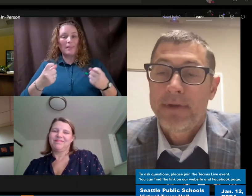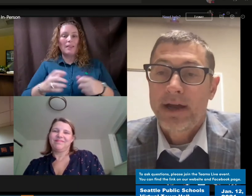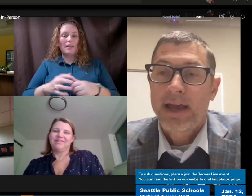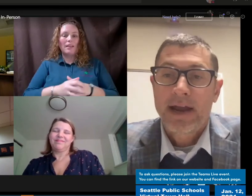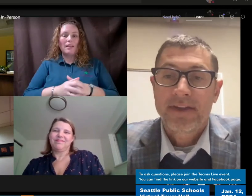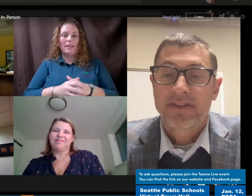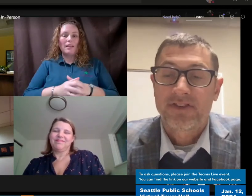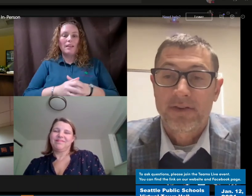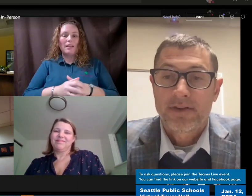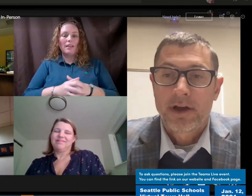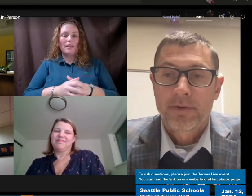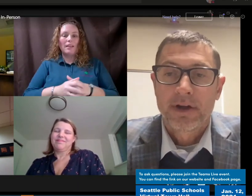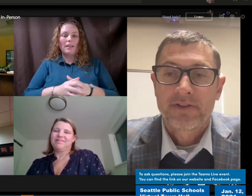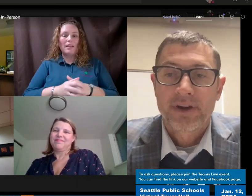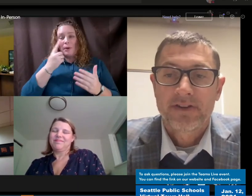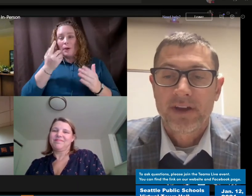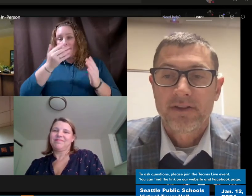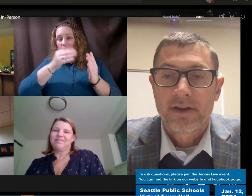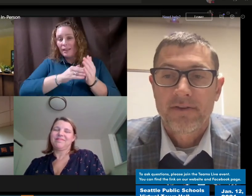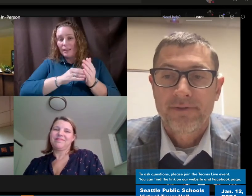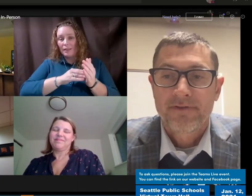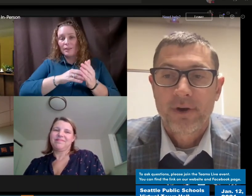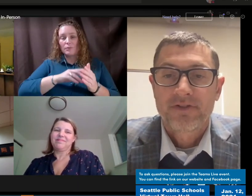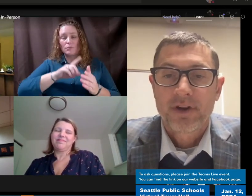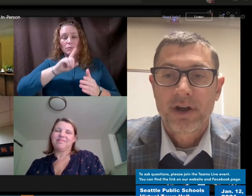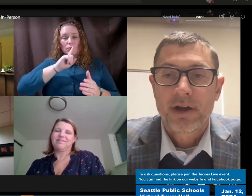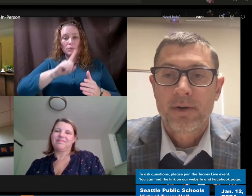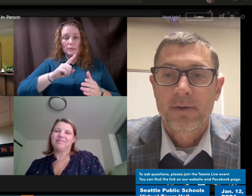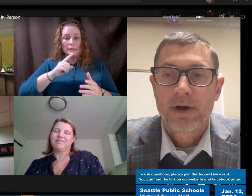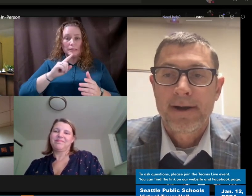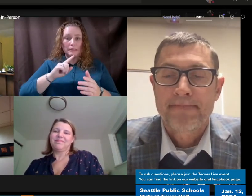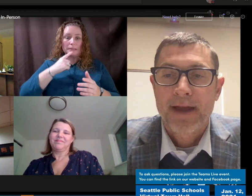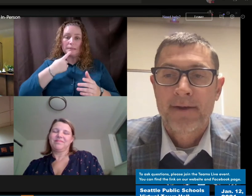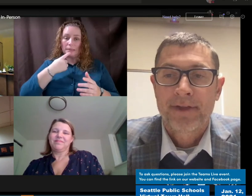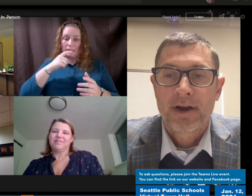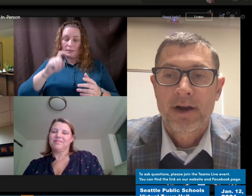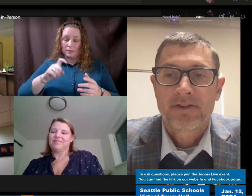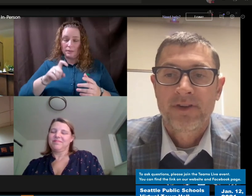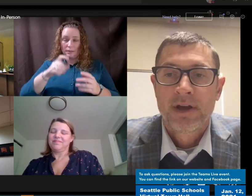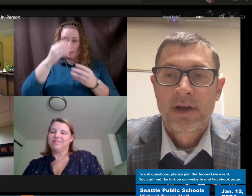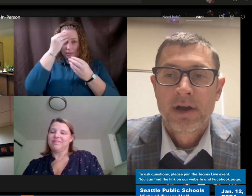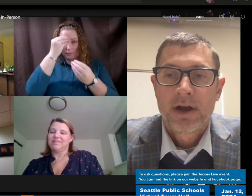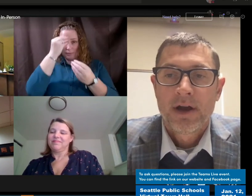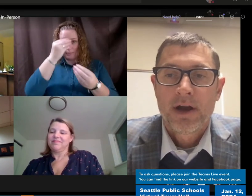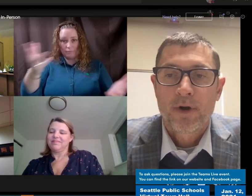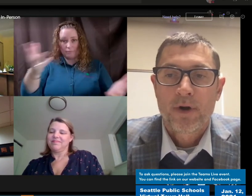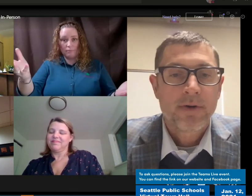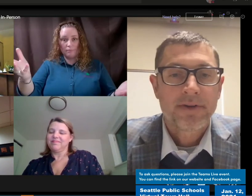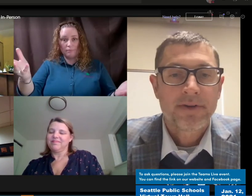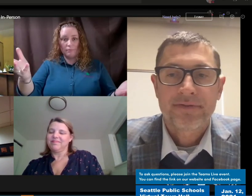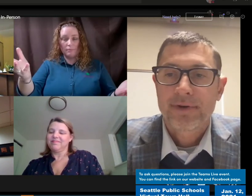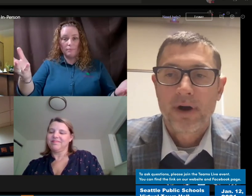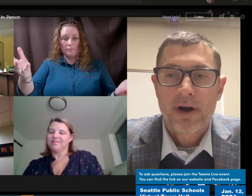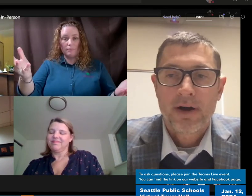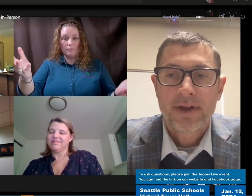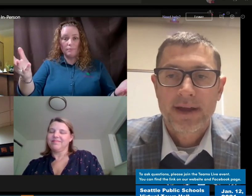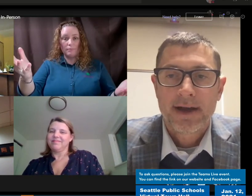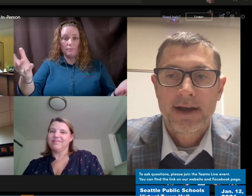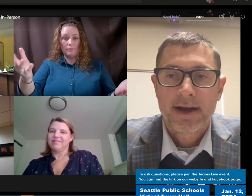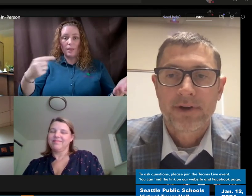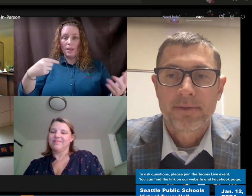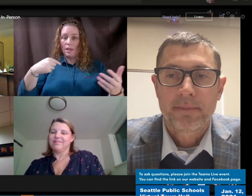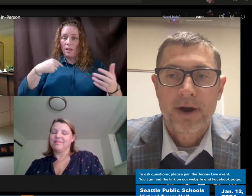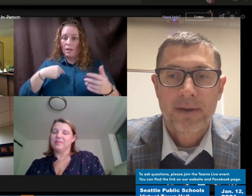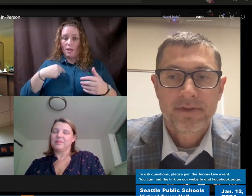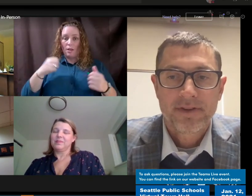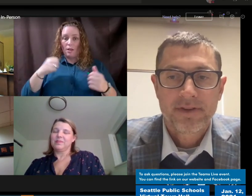Again, I think the real serious thing for folks to know out there is we're going through all the guidance from